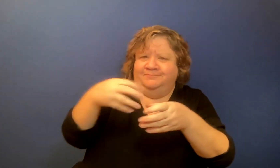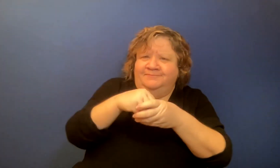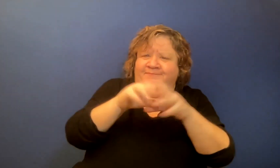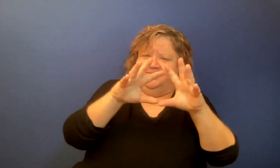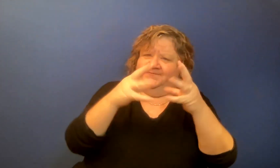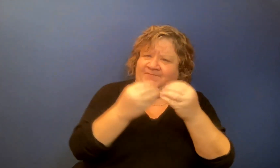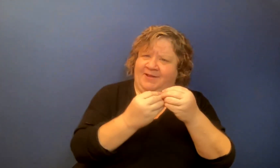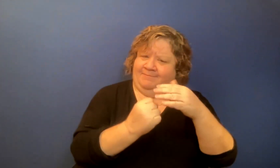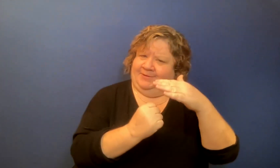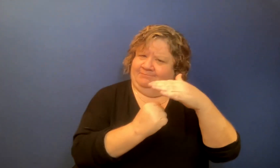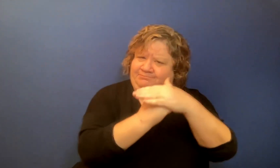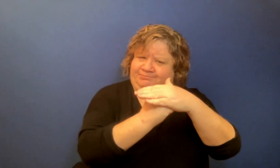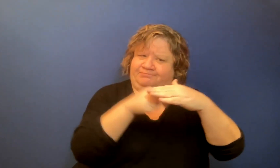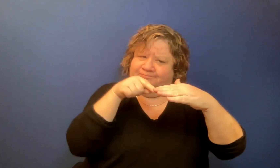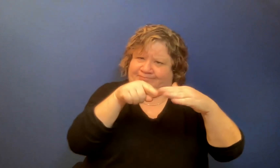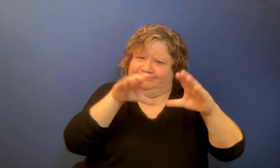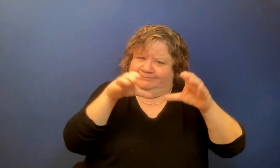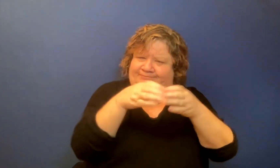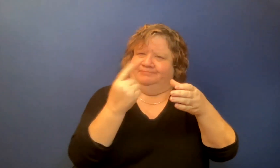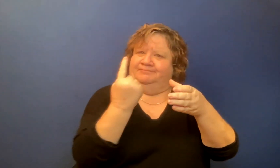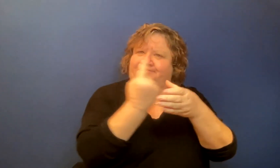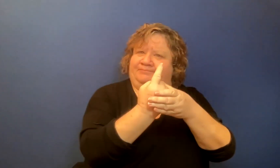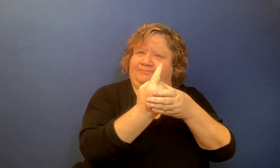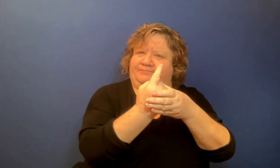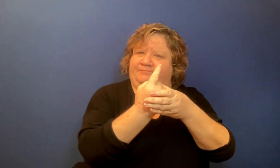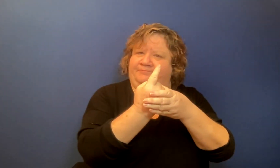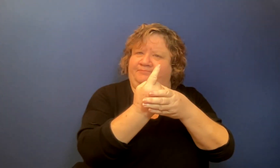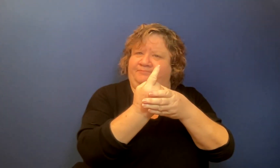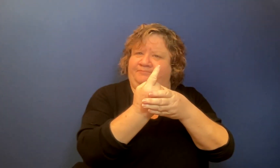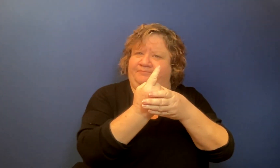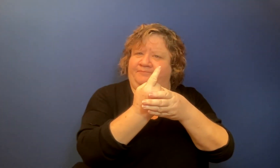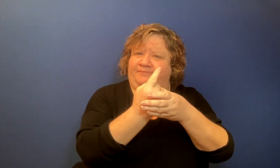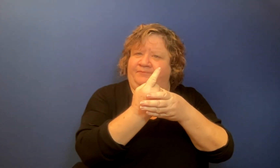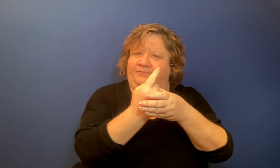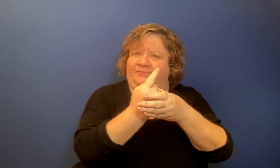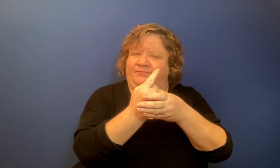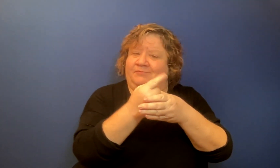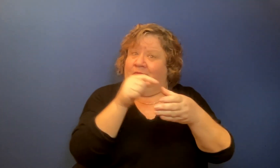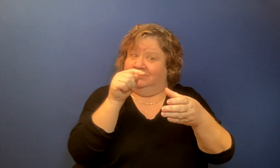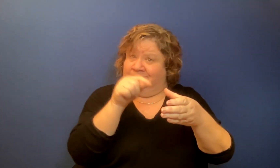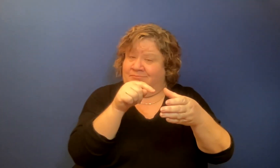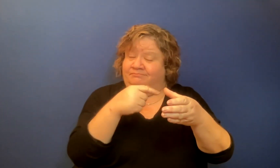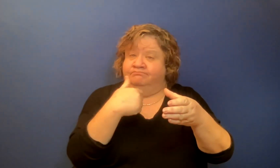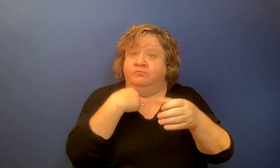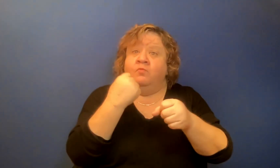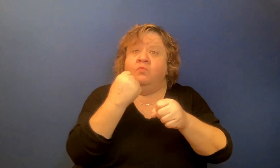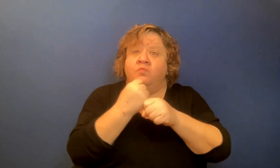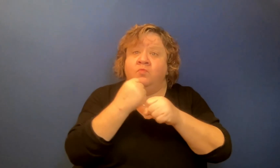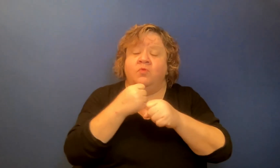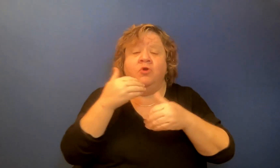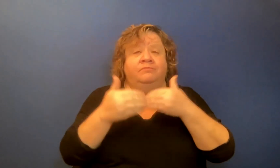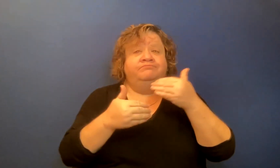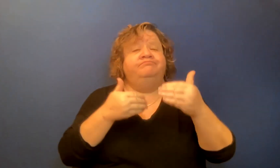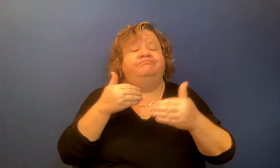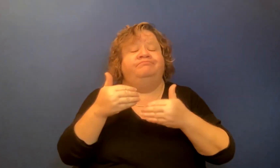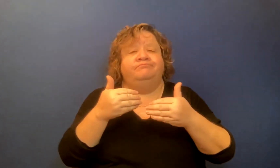realized was that in conducting key informant interviews and focus groups with caregivers, that their voices are often